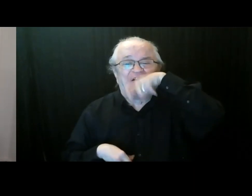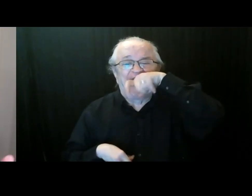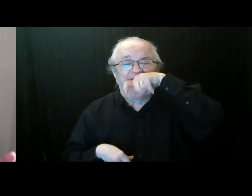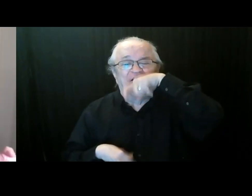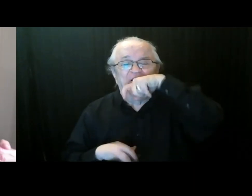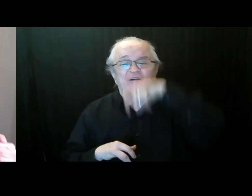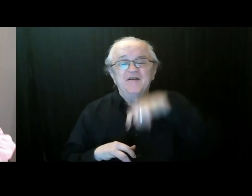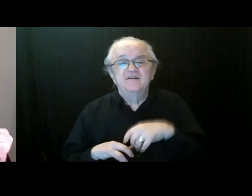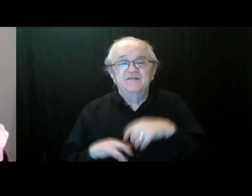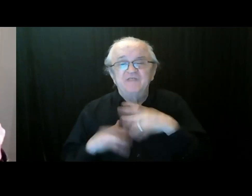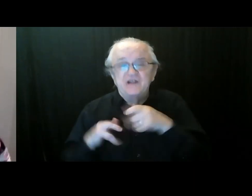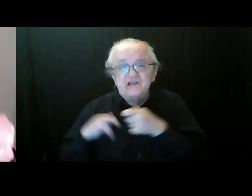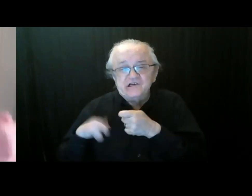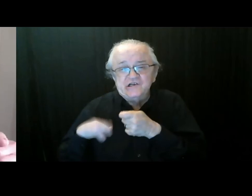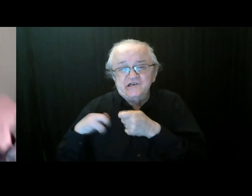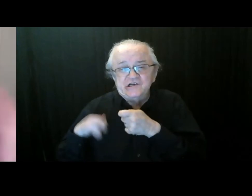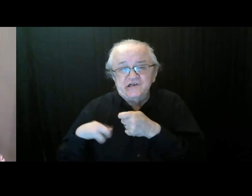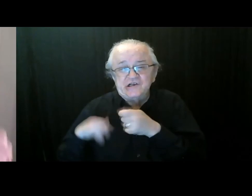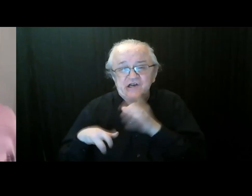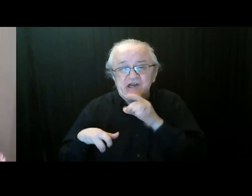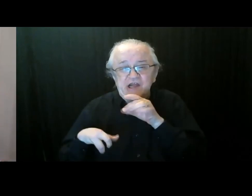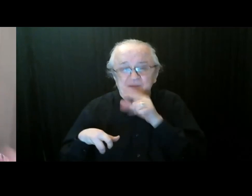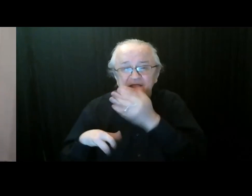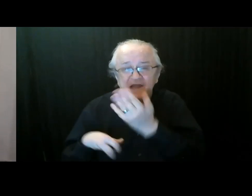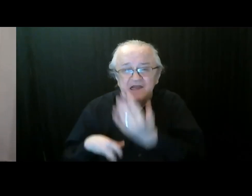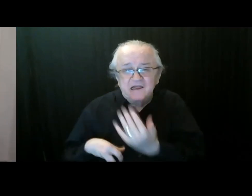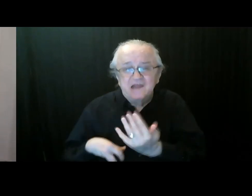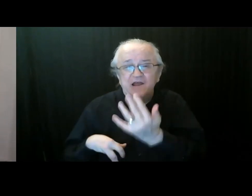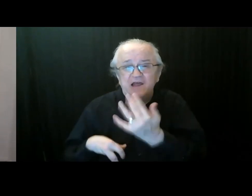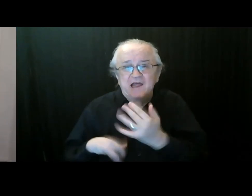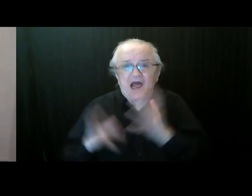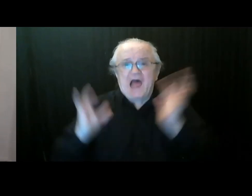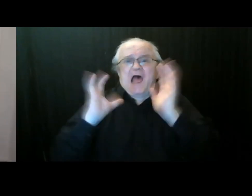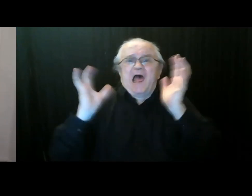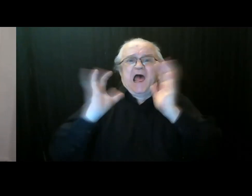there, I'm sure. But Dickie Peep was right in the middle of the street.